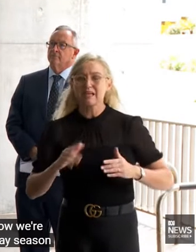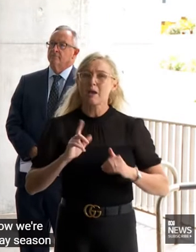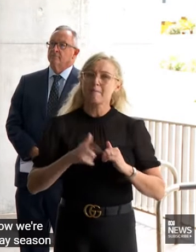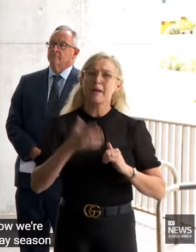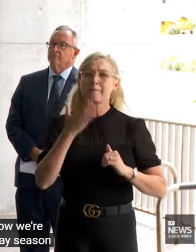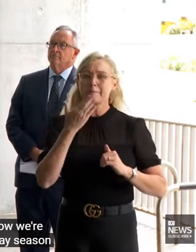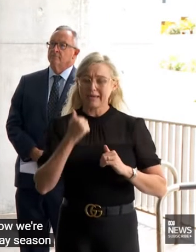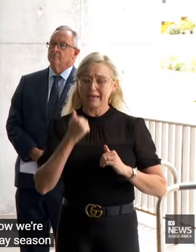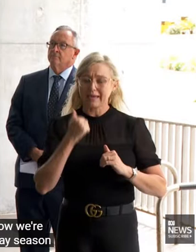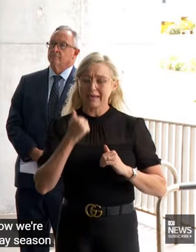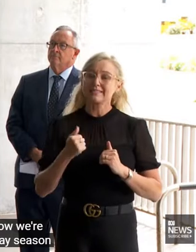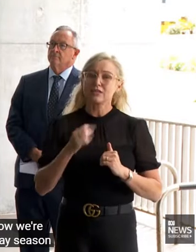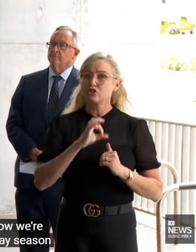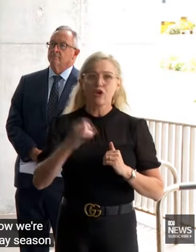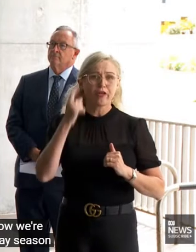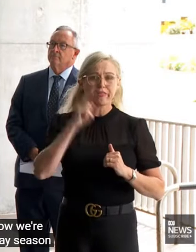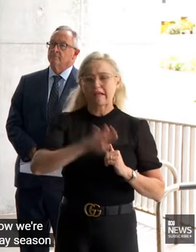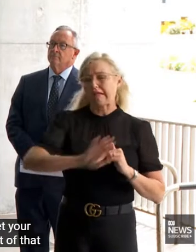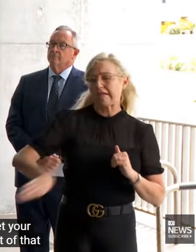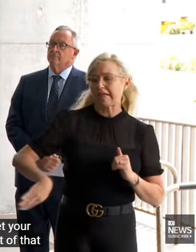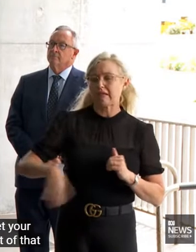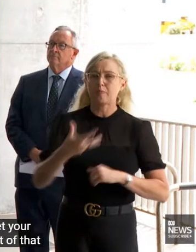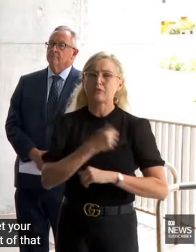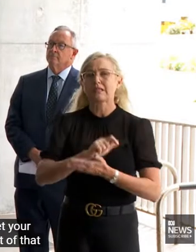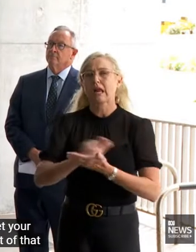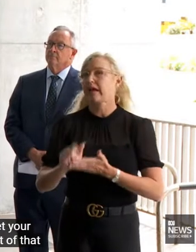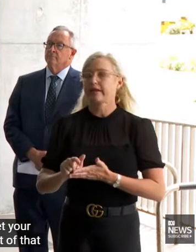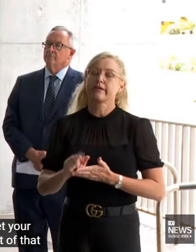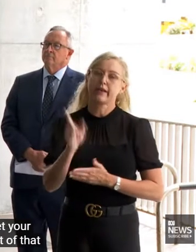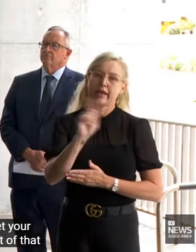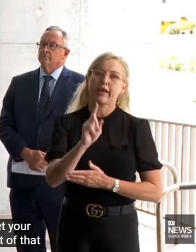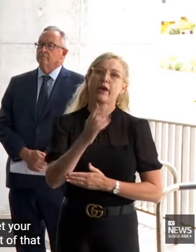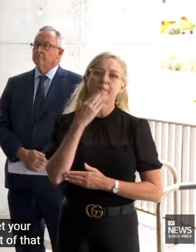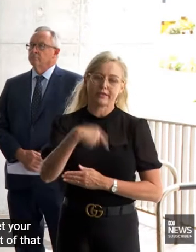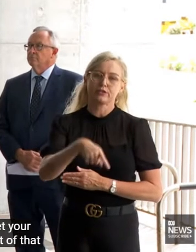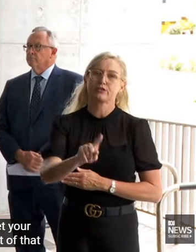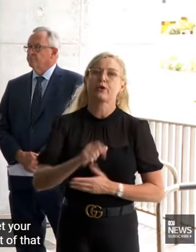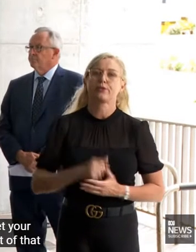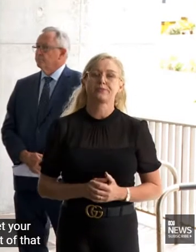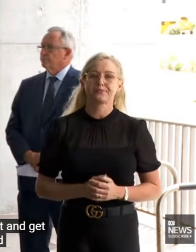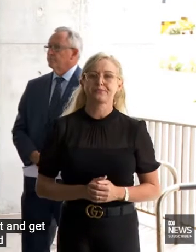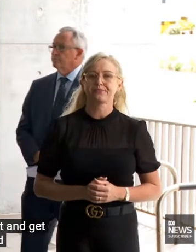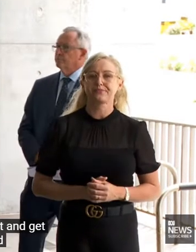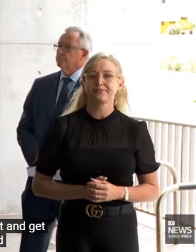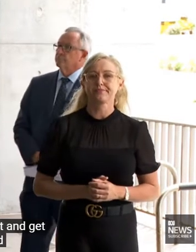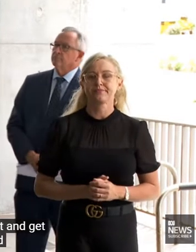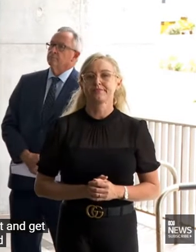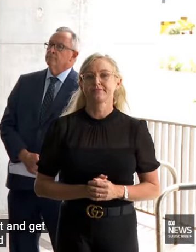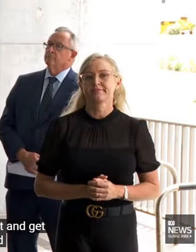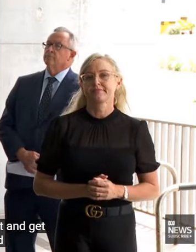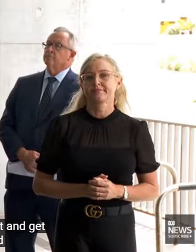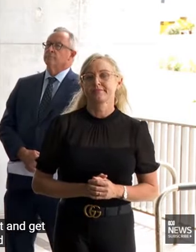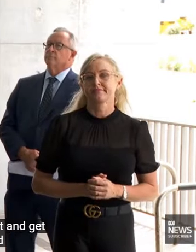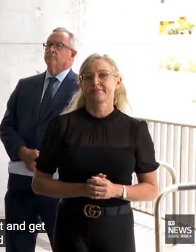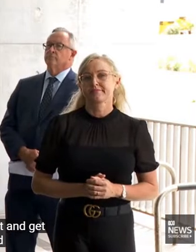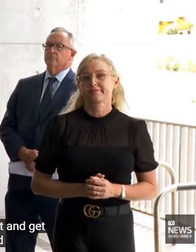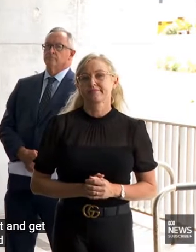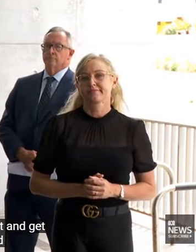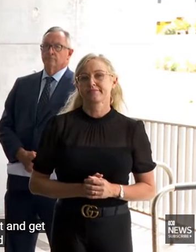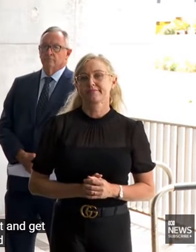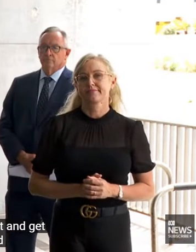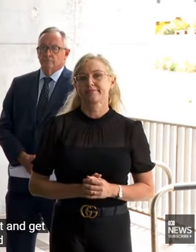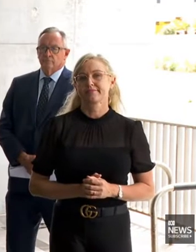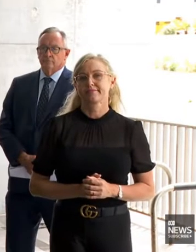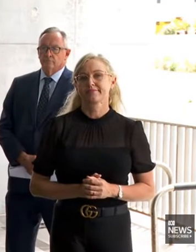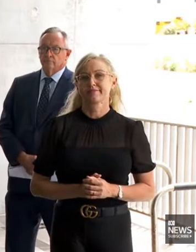that holiday. Please go out and get that shot and make an appointment where you can. The other point I'd make today, which came